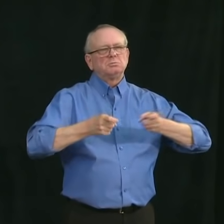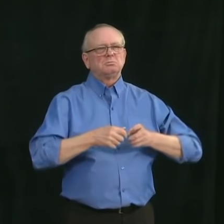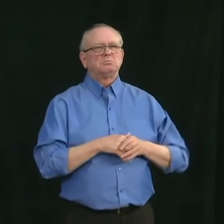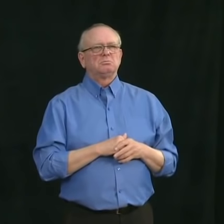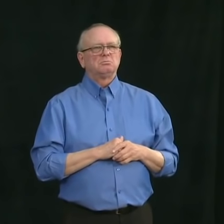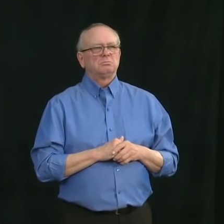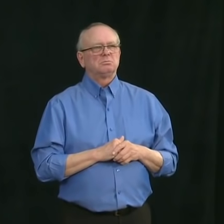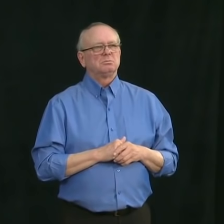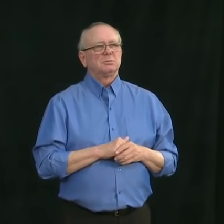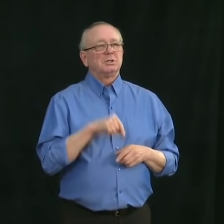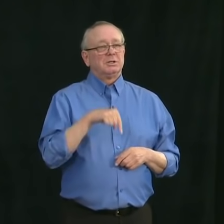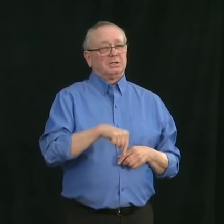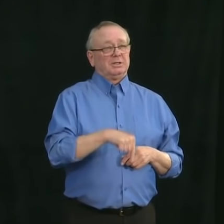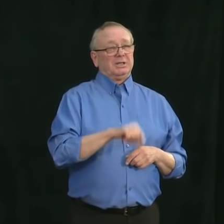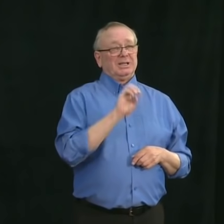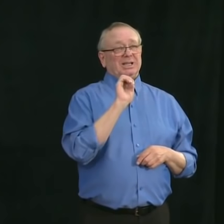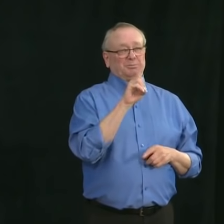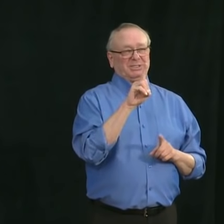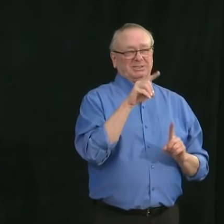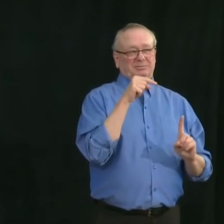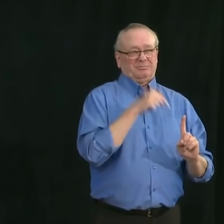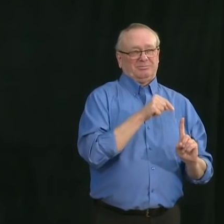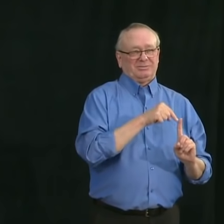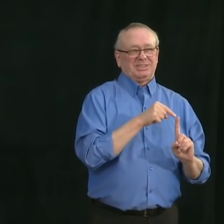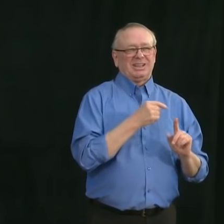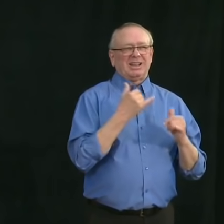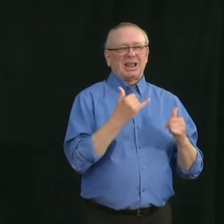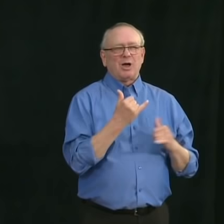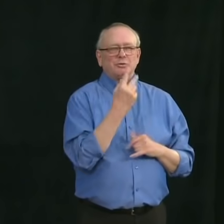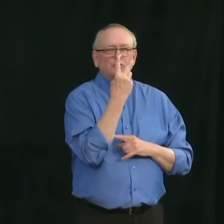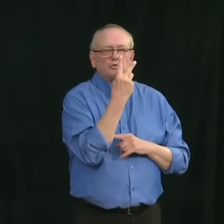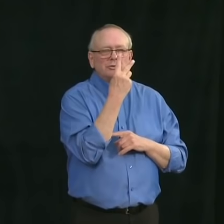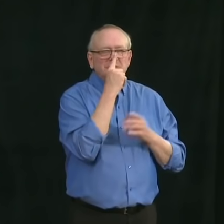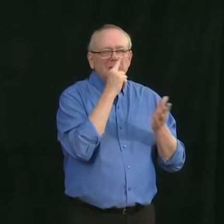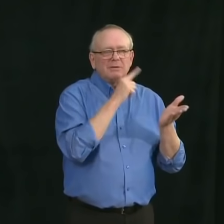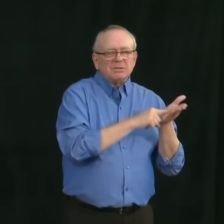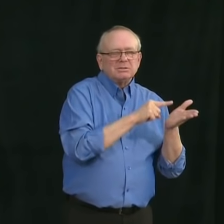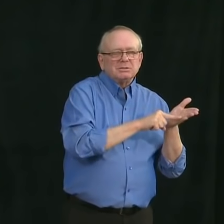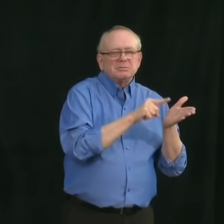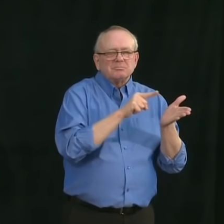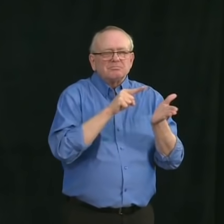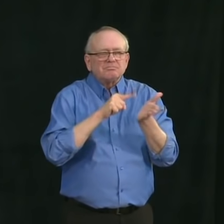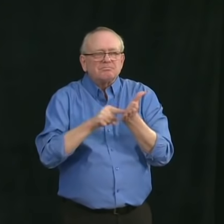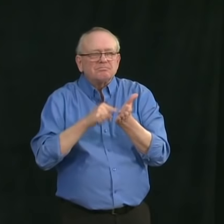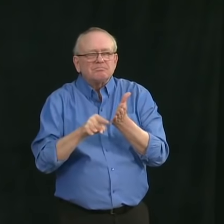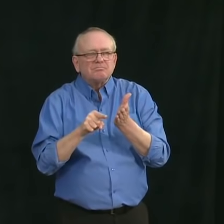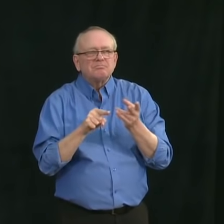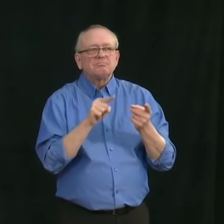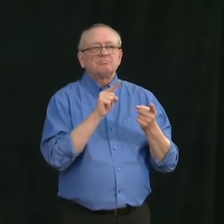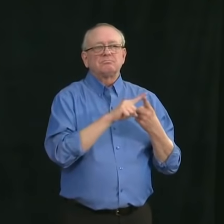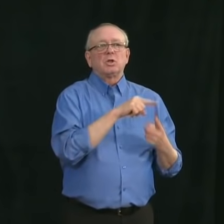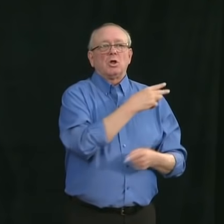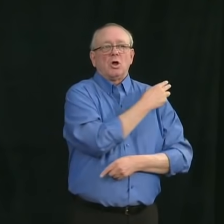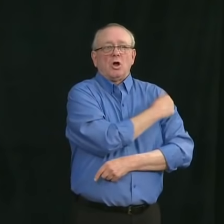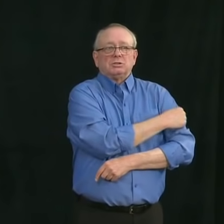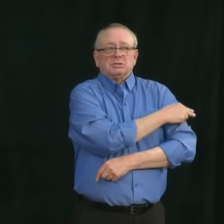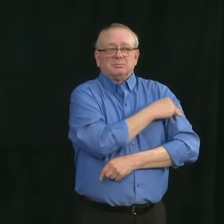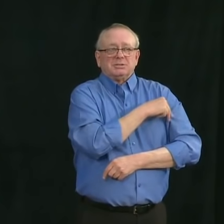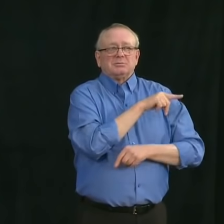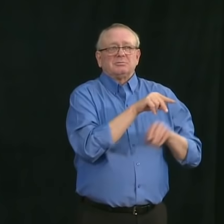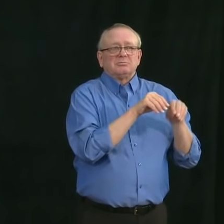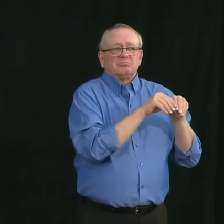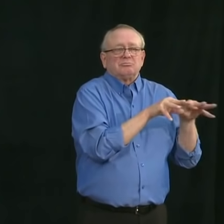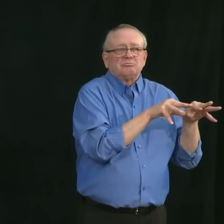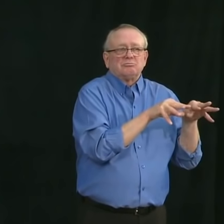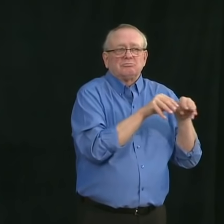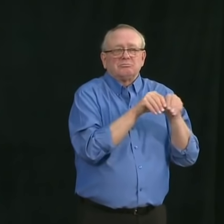2 investigations underway of small hospital outbreaks where swift action has been taken to contain the spread.